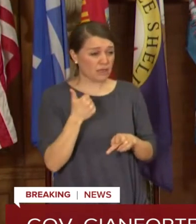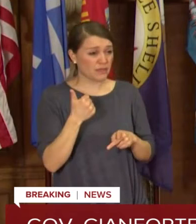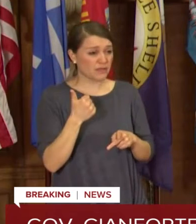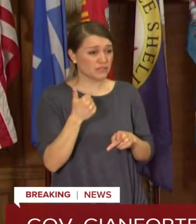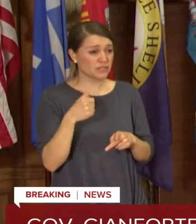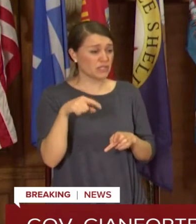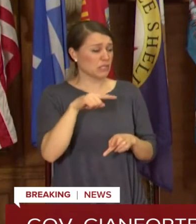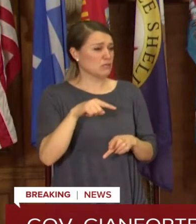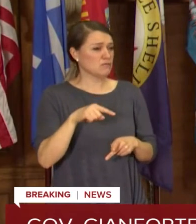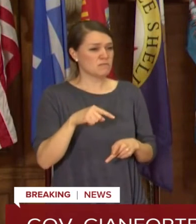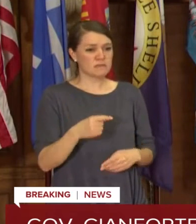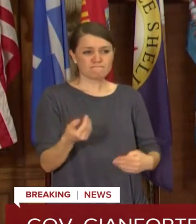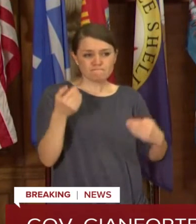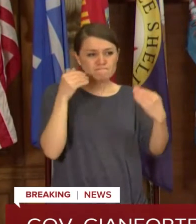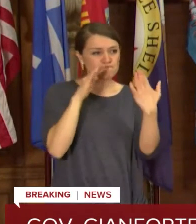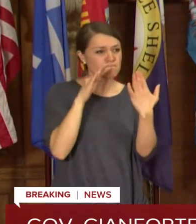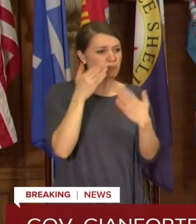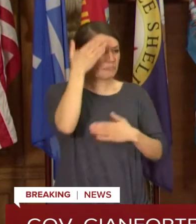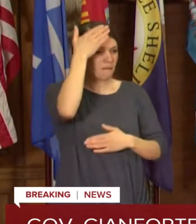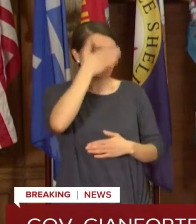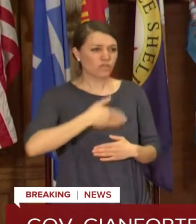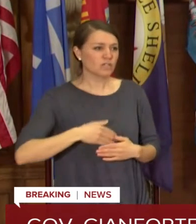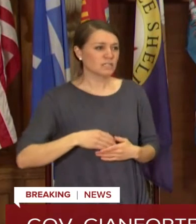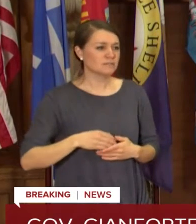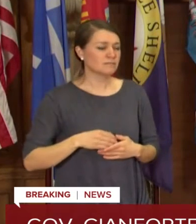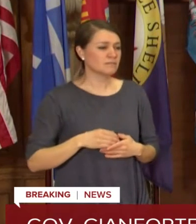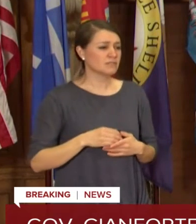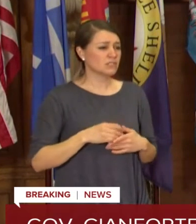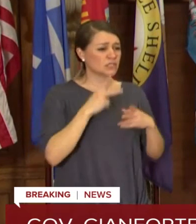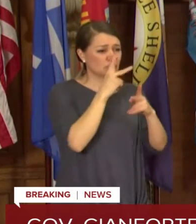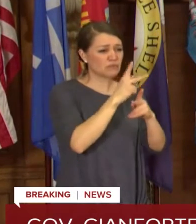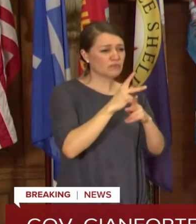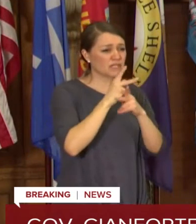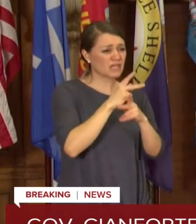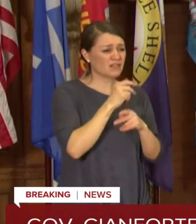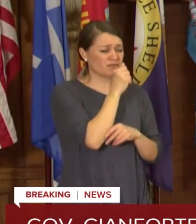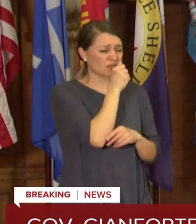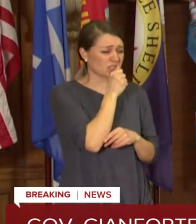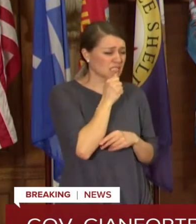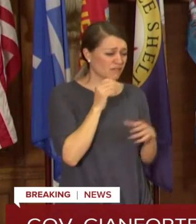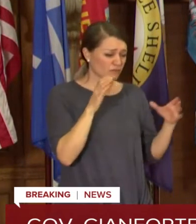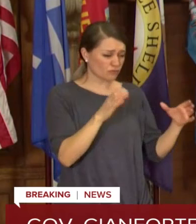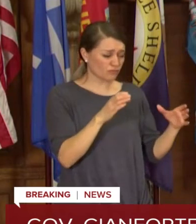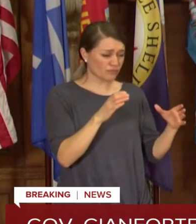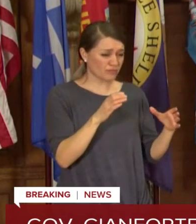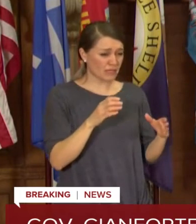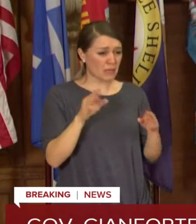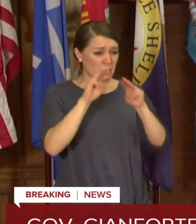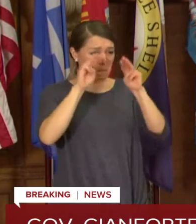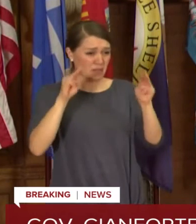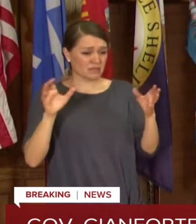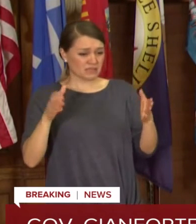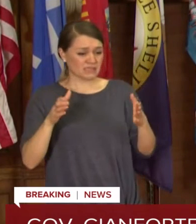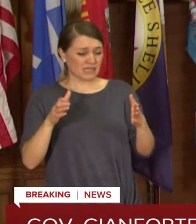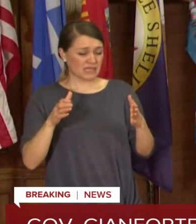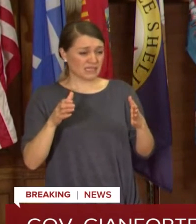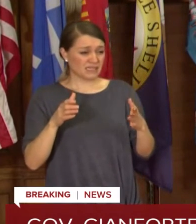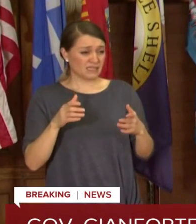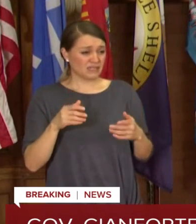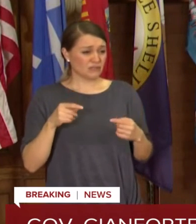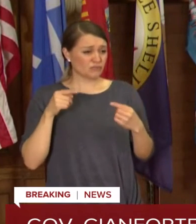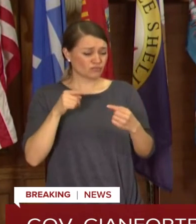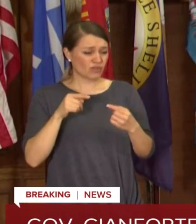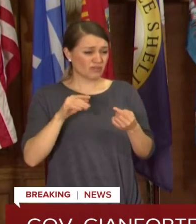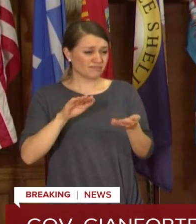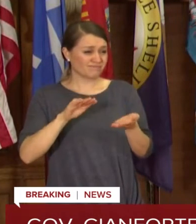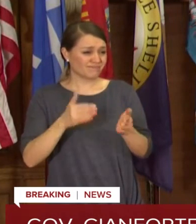You've been on the front lines. You've tended to the suffering. You've held the hands of Montanans who we've